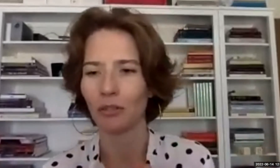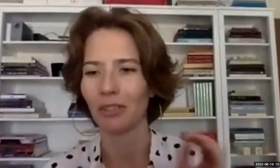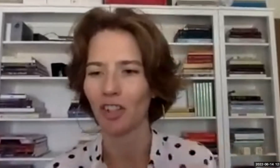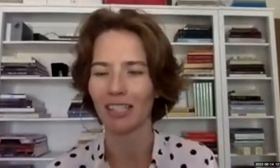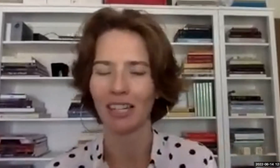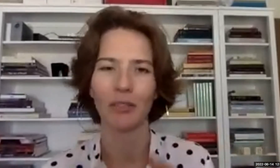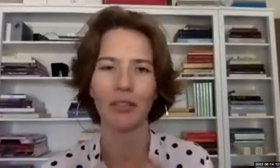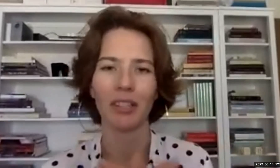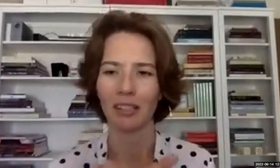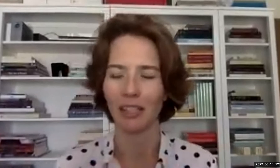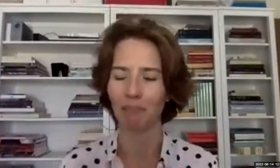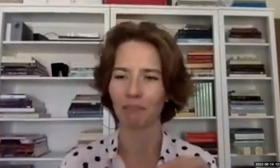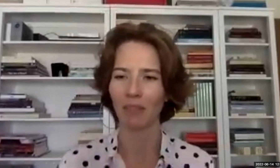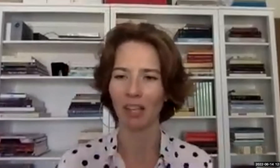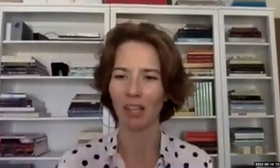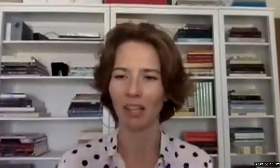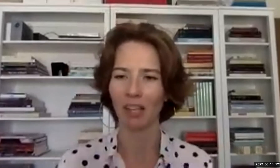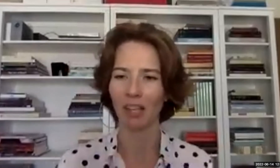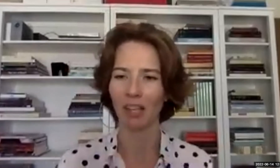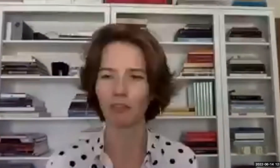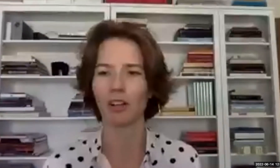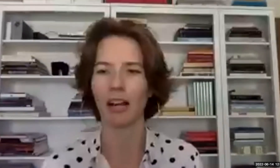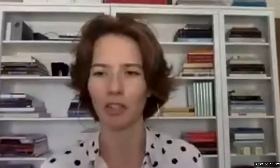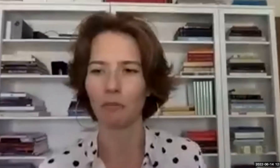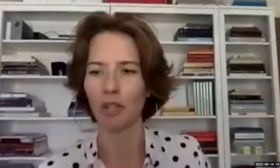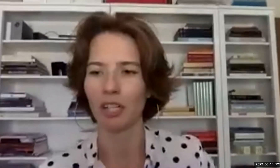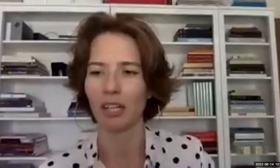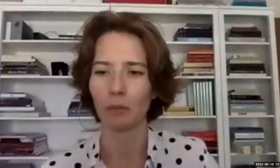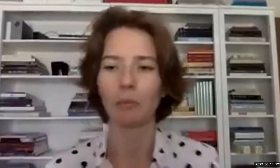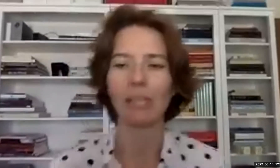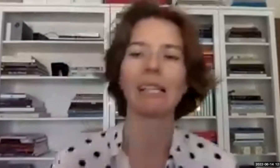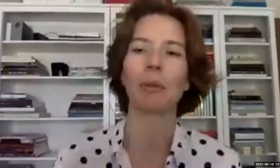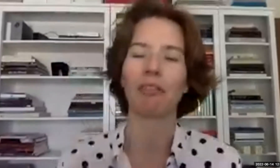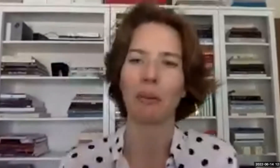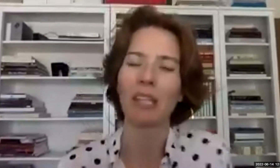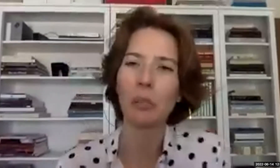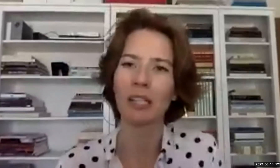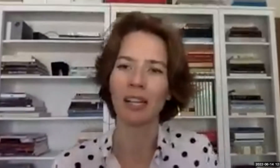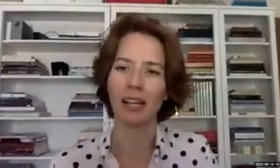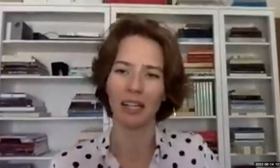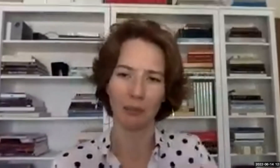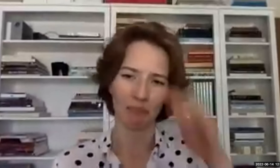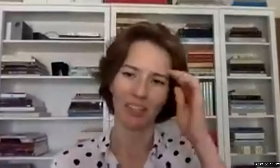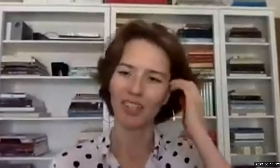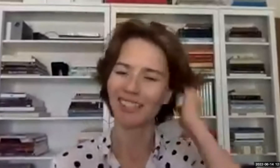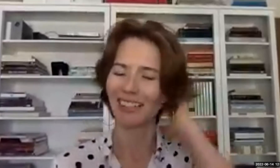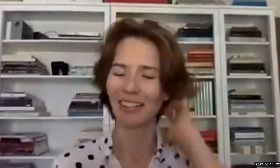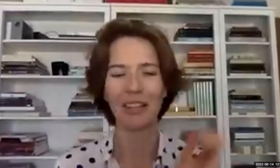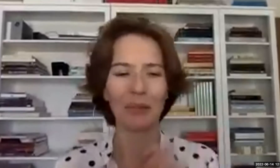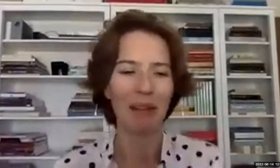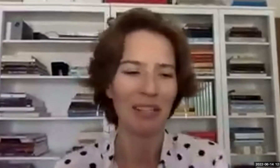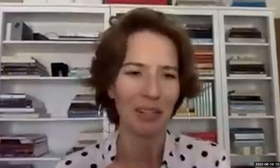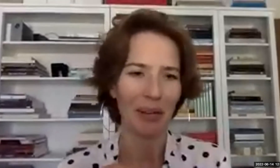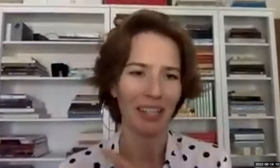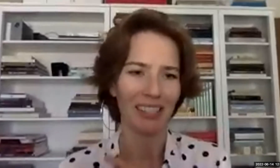you do jot down the link for our afternoon portion, as it will be separate from this one. Just